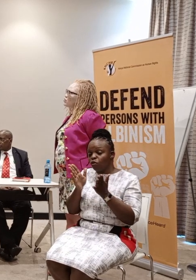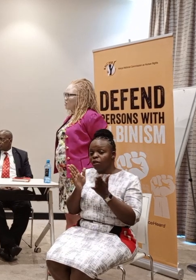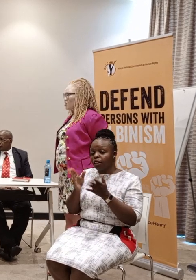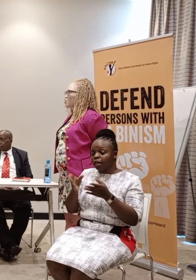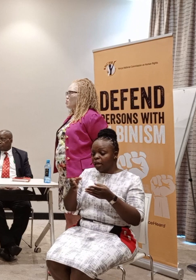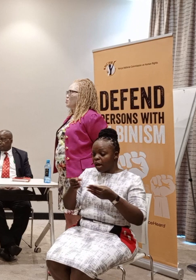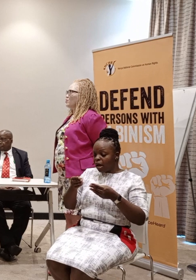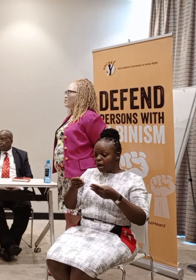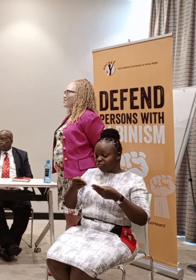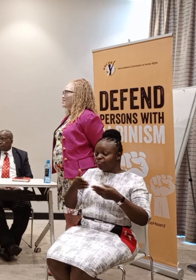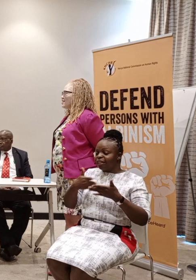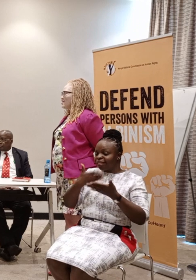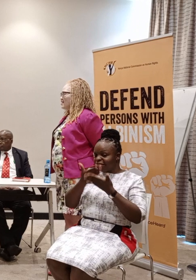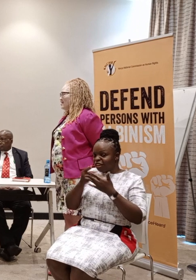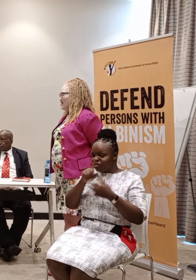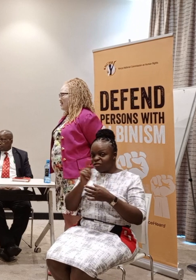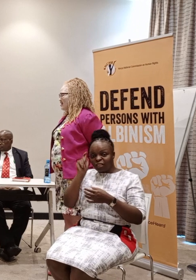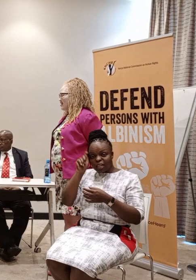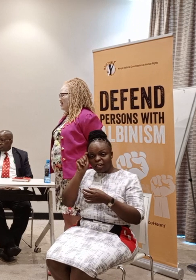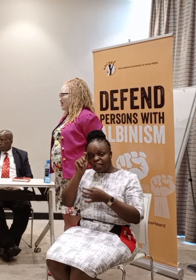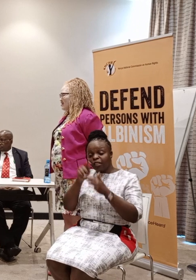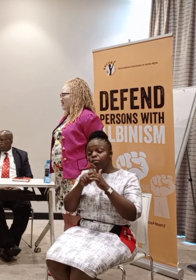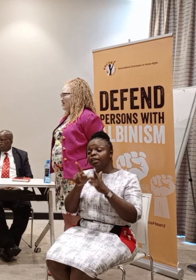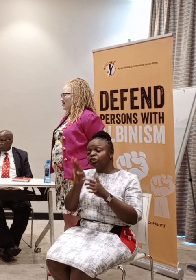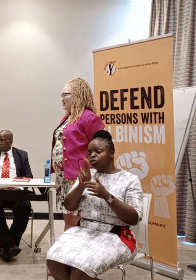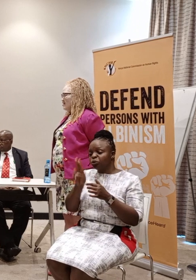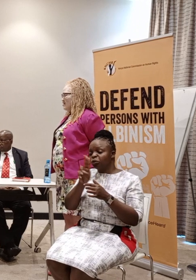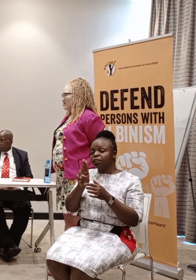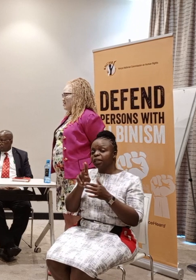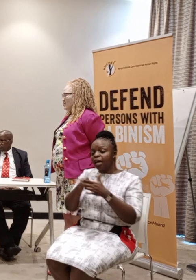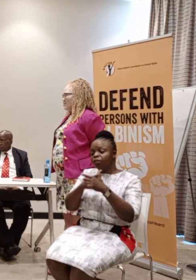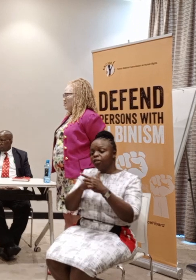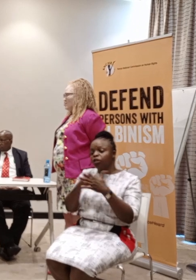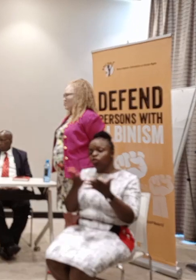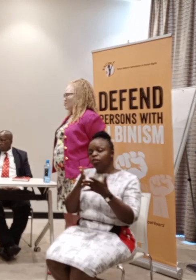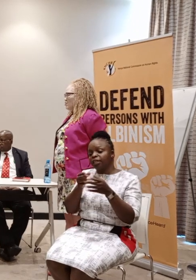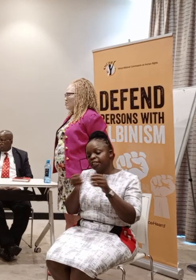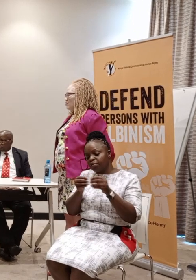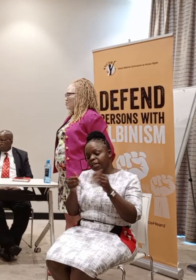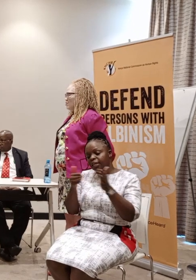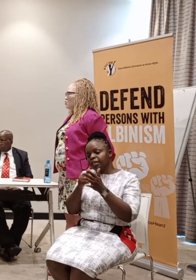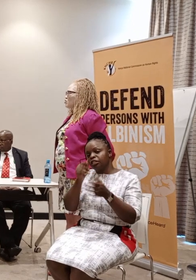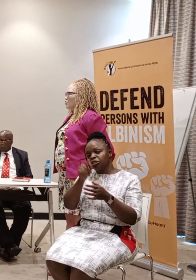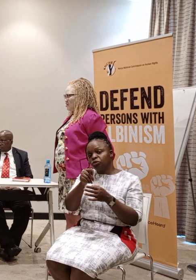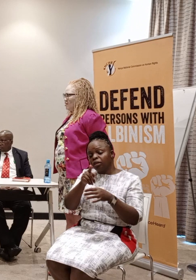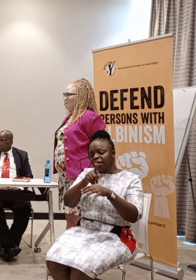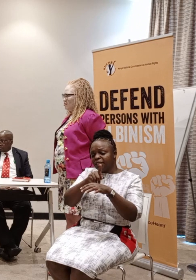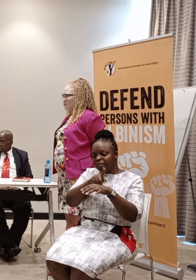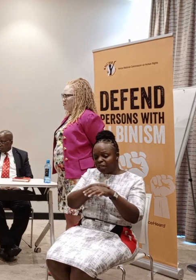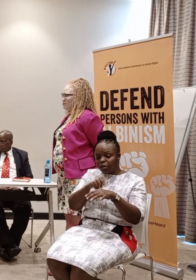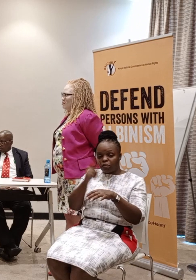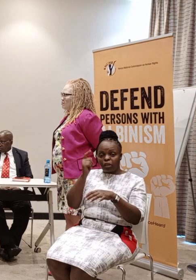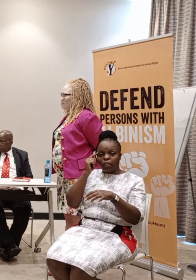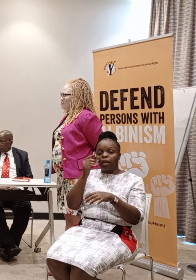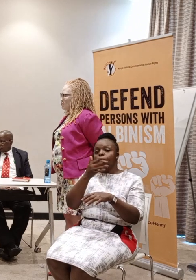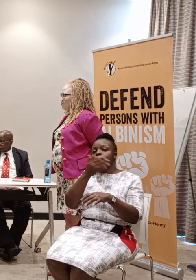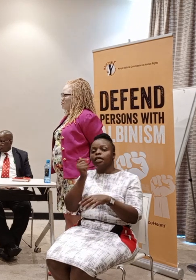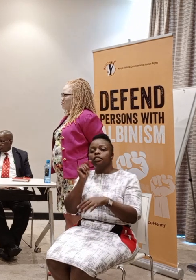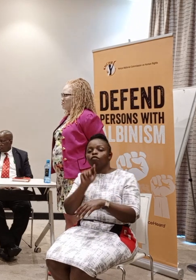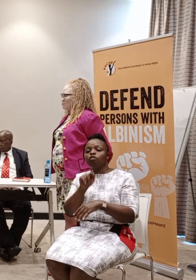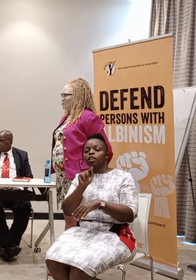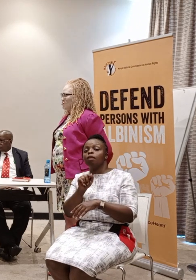talents. It's true. But they will use albinism or disability against you when it is convenient. Yeah, so